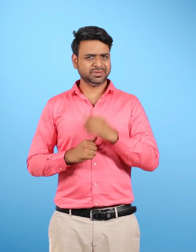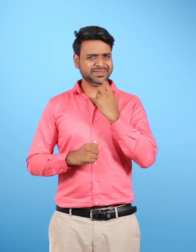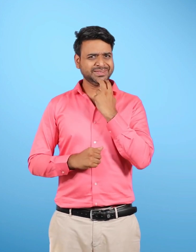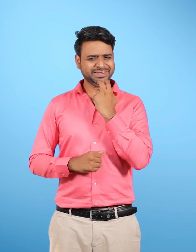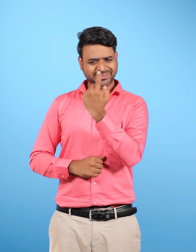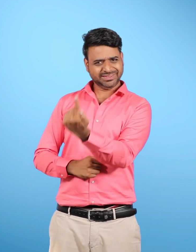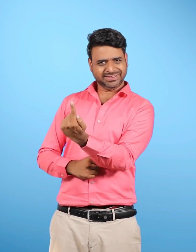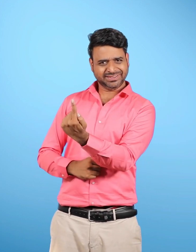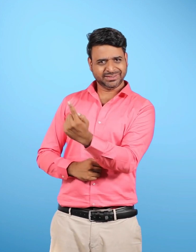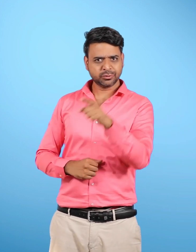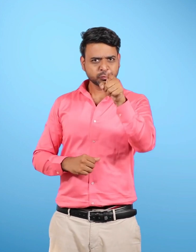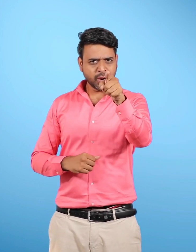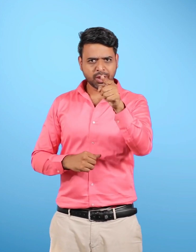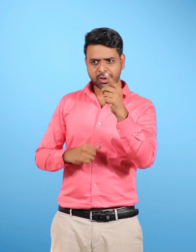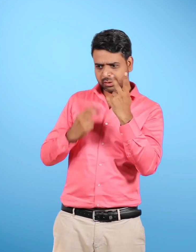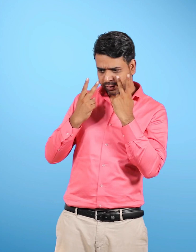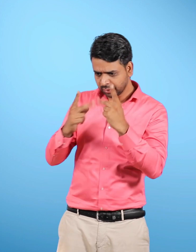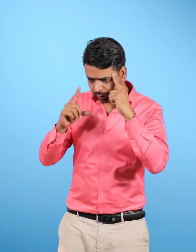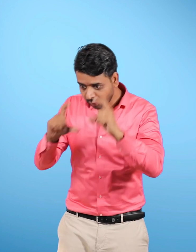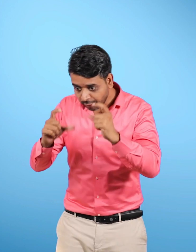Have you ever carefully looked at an electric cell?